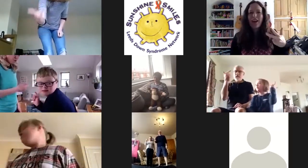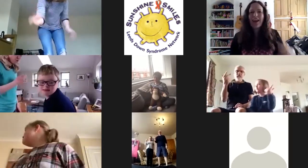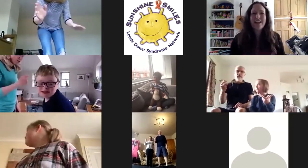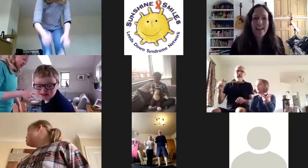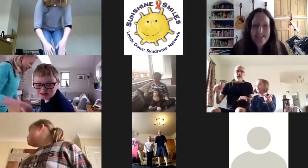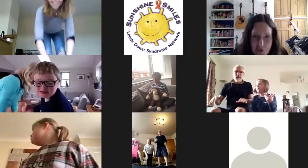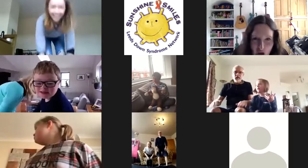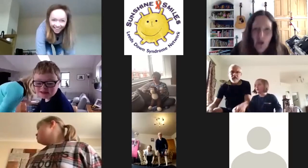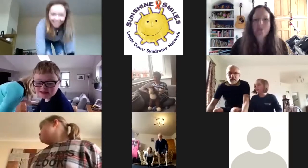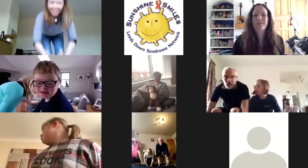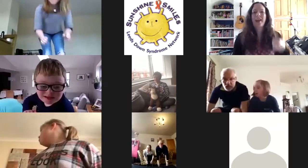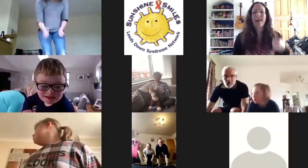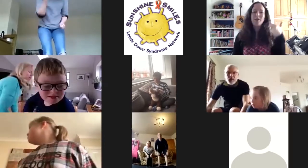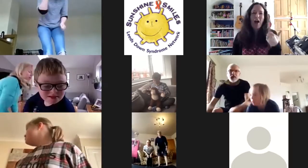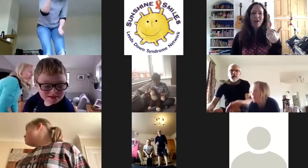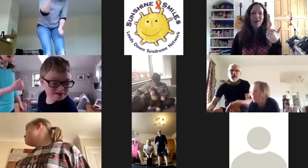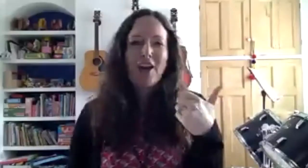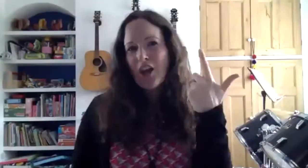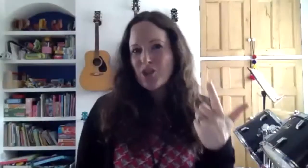1, 2, 3, knees and toes, baby